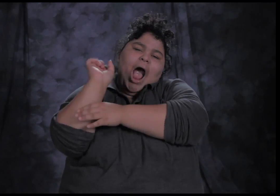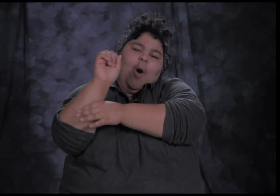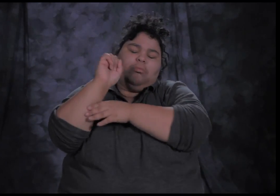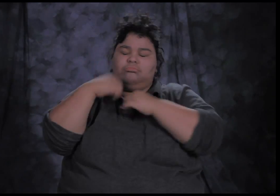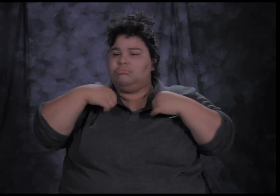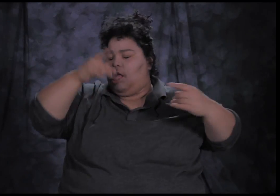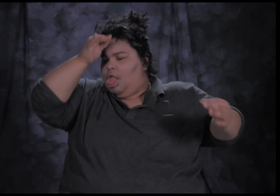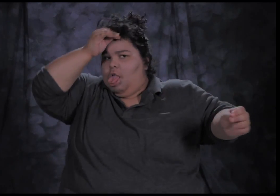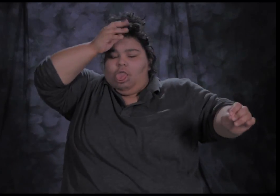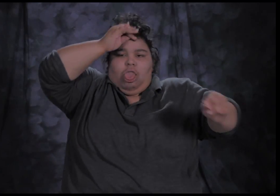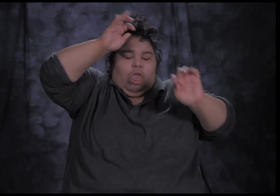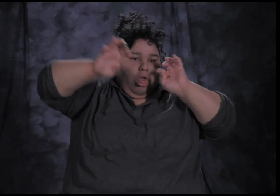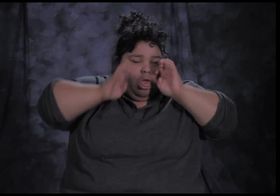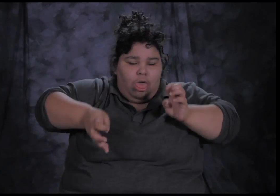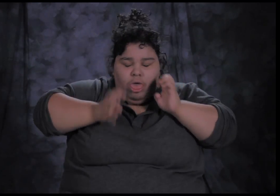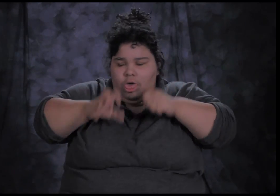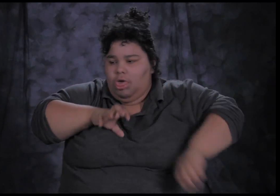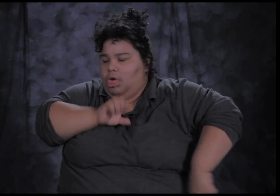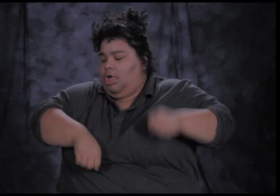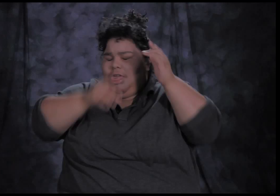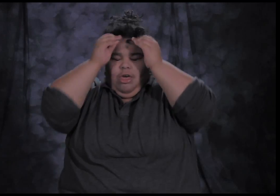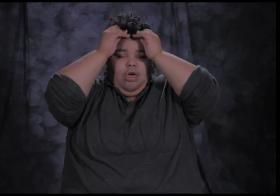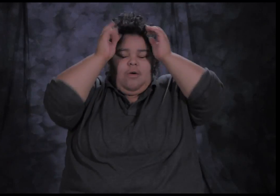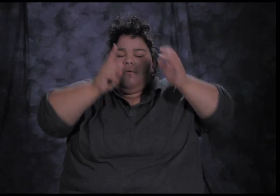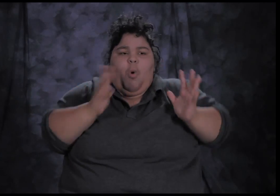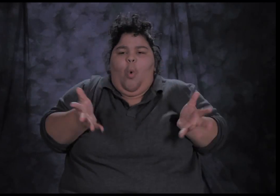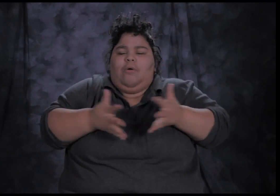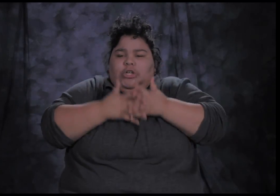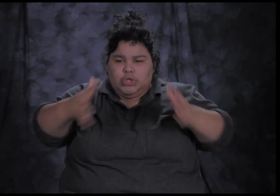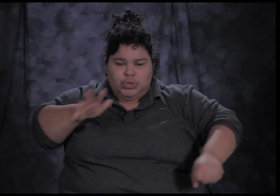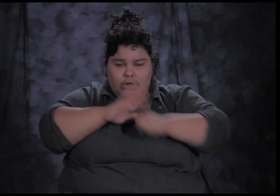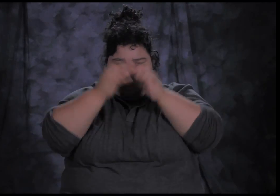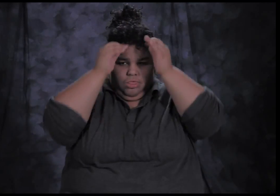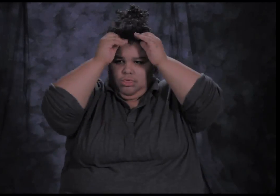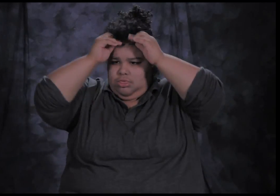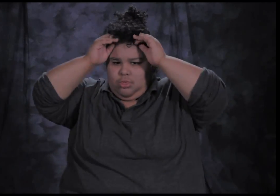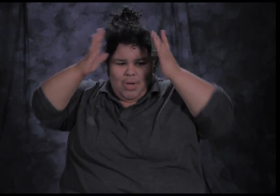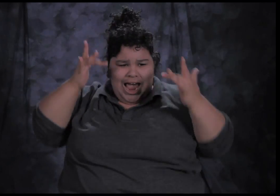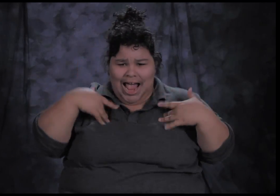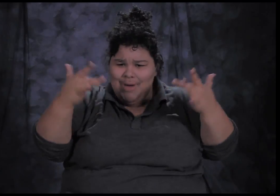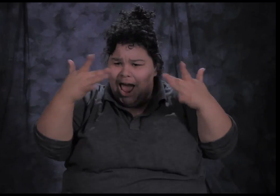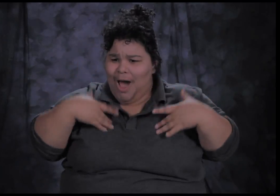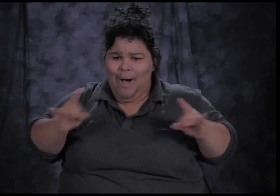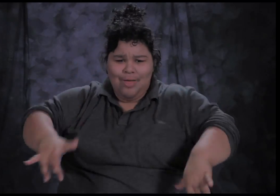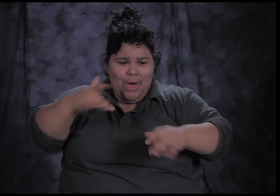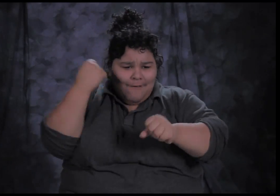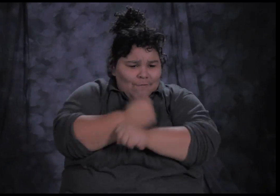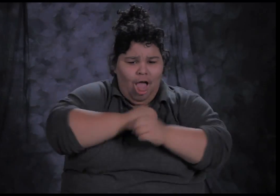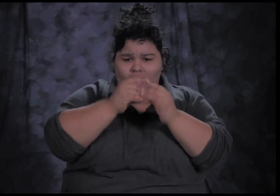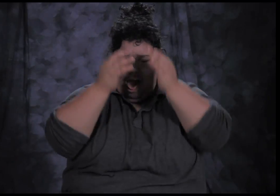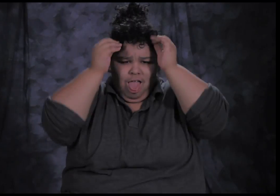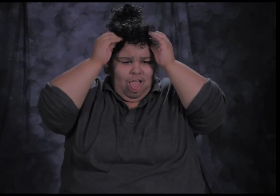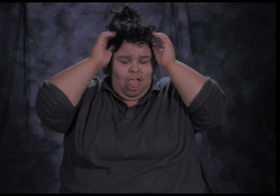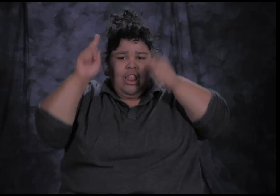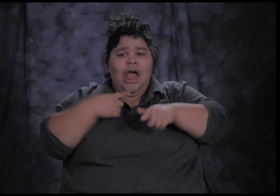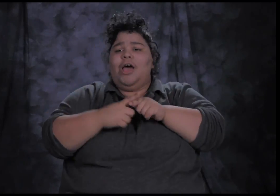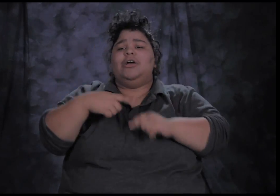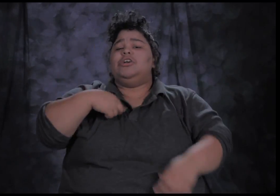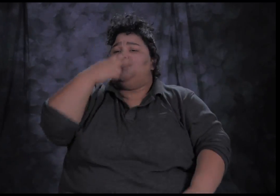into that place, it was like something opened up inside me. I was so overwhelmed and I was crying, emotional. I